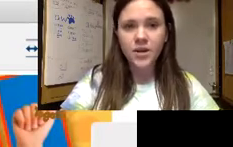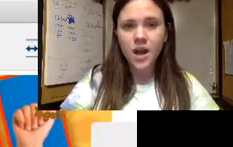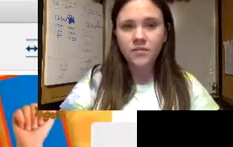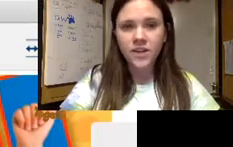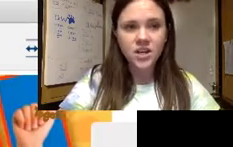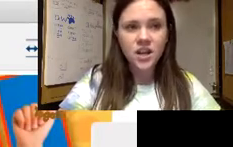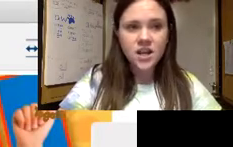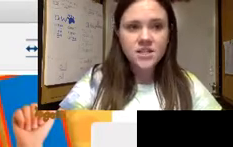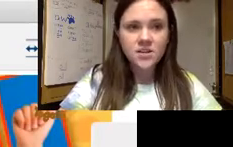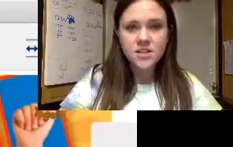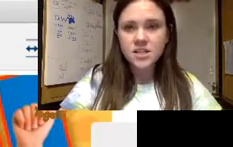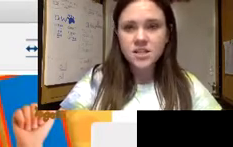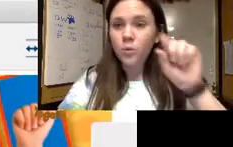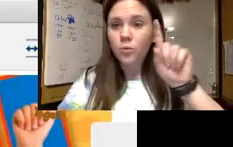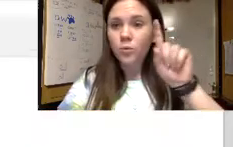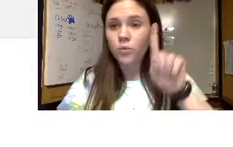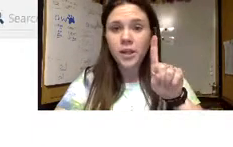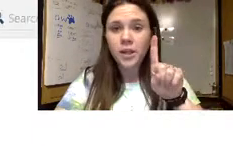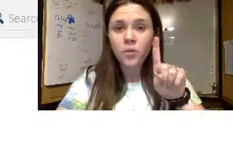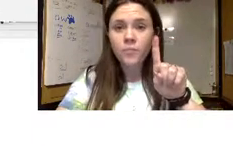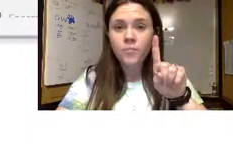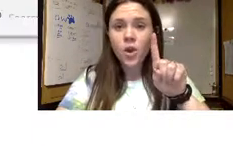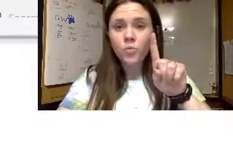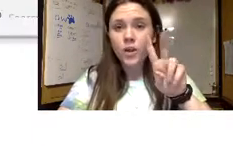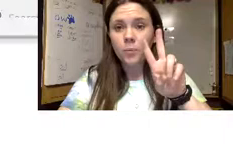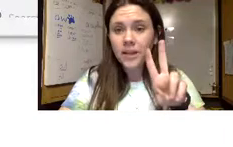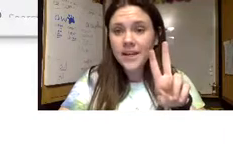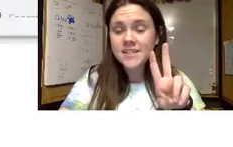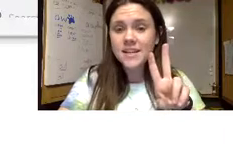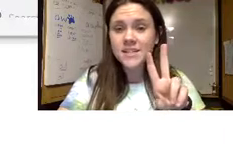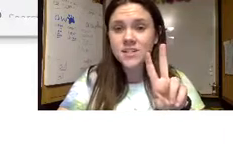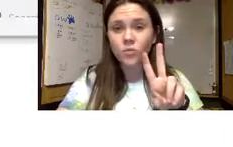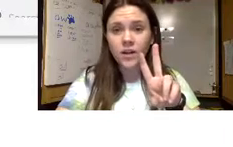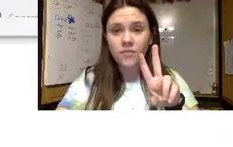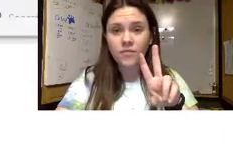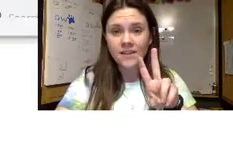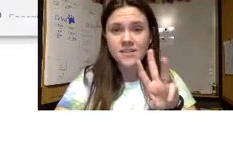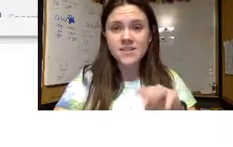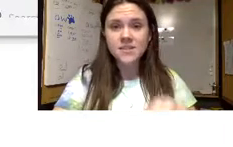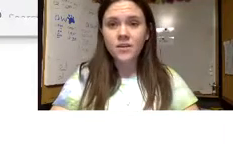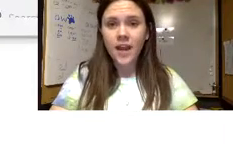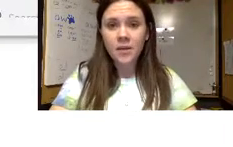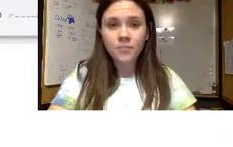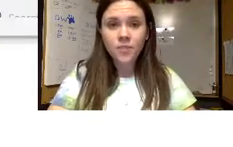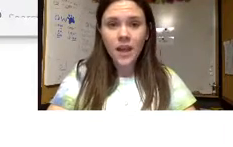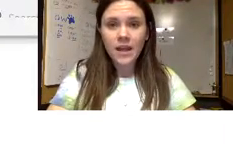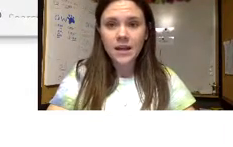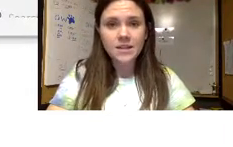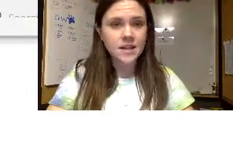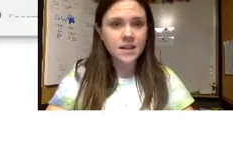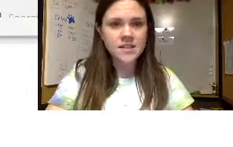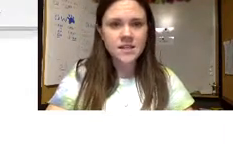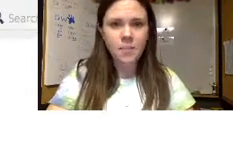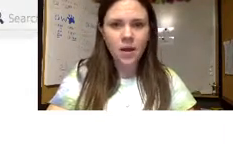Remember, nonfiction tells us about real people, real places, real events, right?